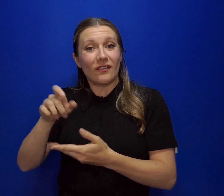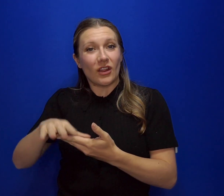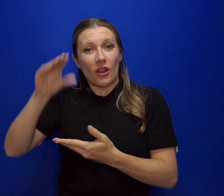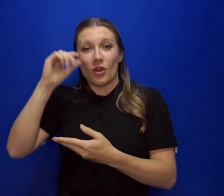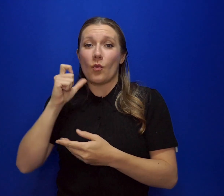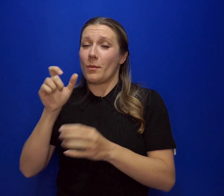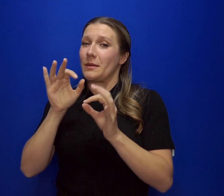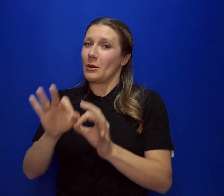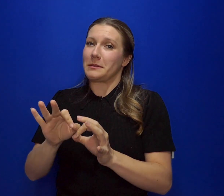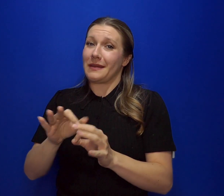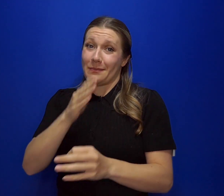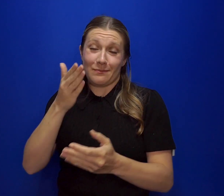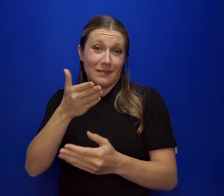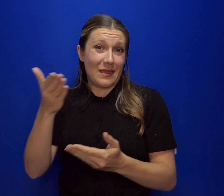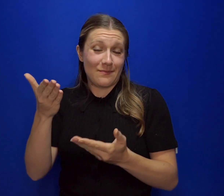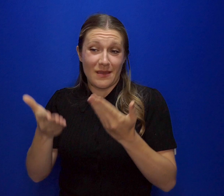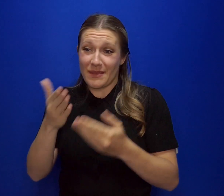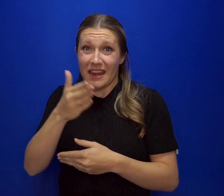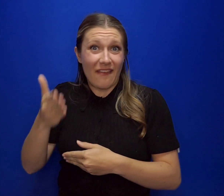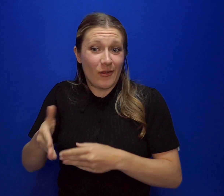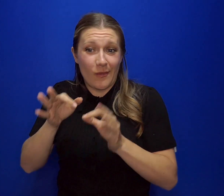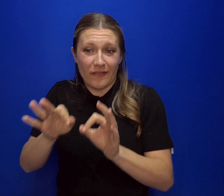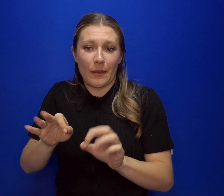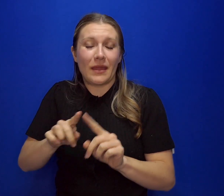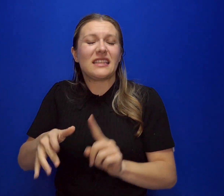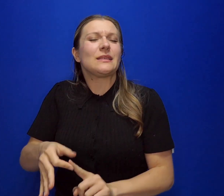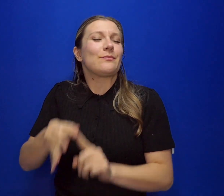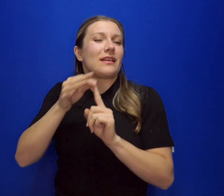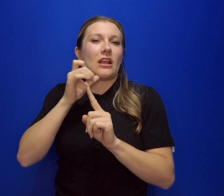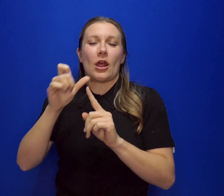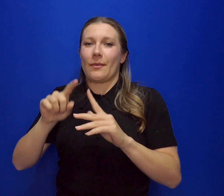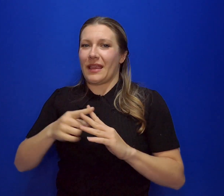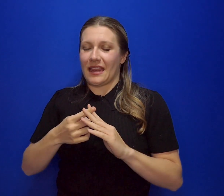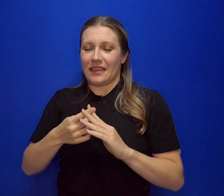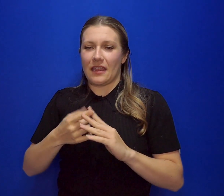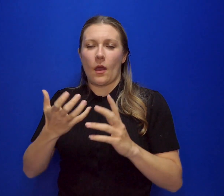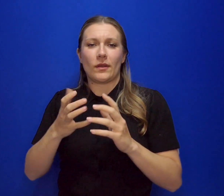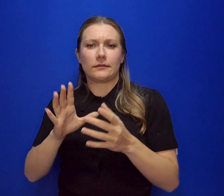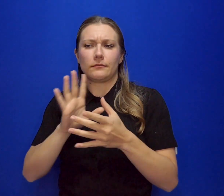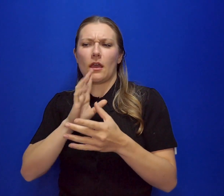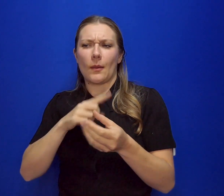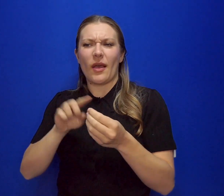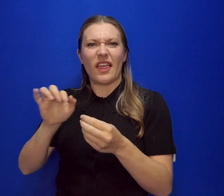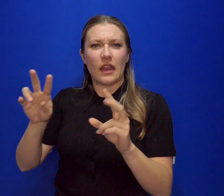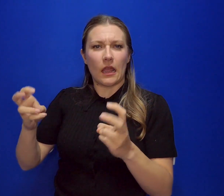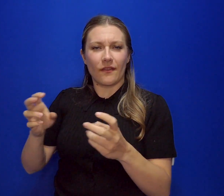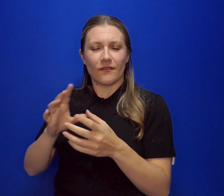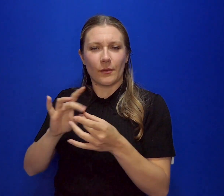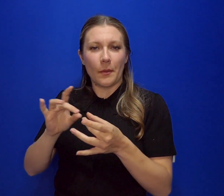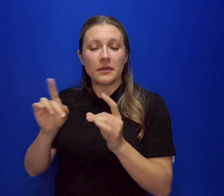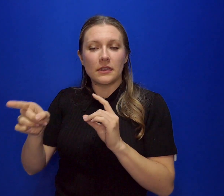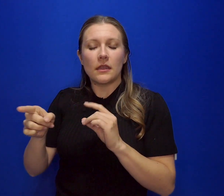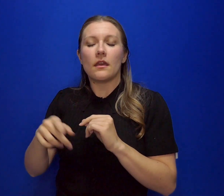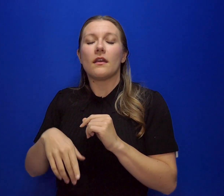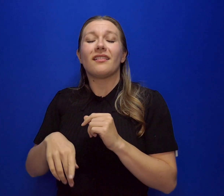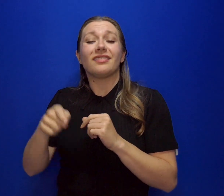and definitely not in the beginning. You know, and just to speak about that for a second, these things are going to happen,